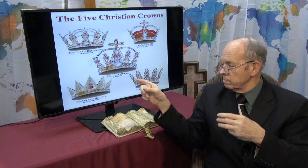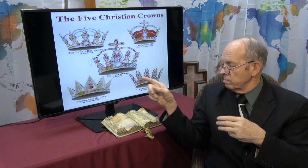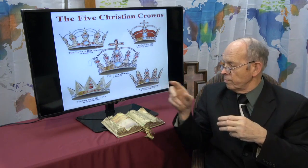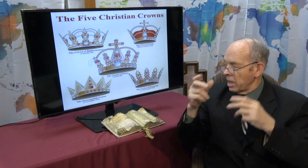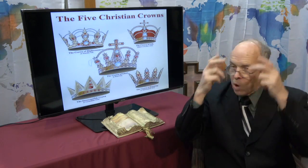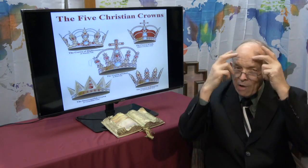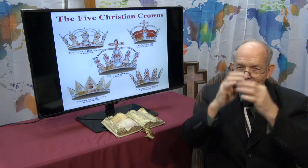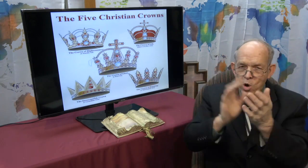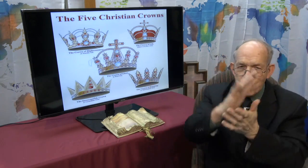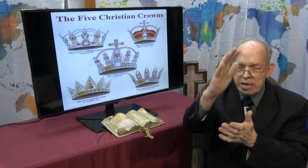The choir of glory.